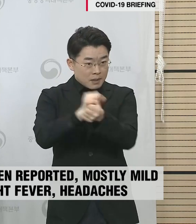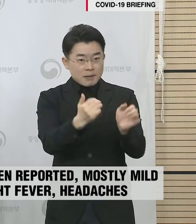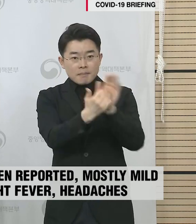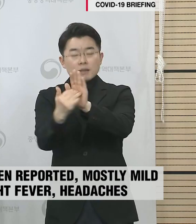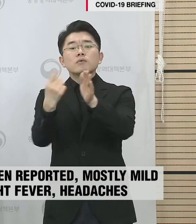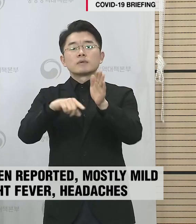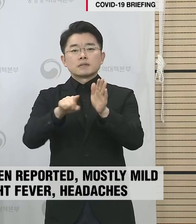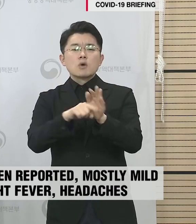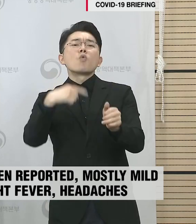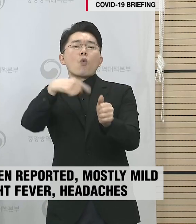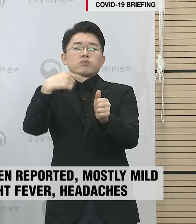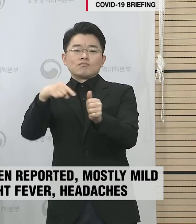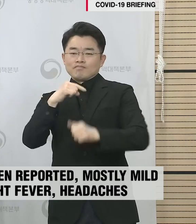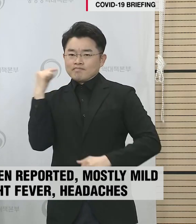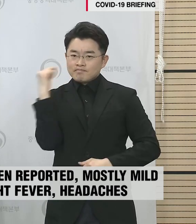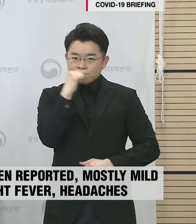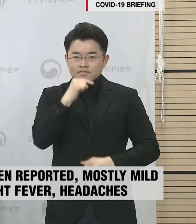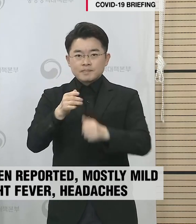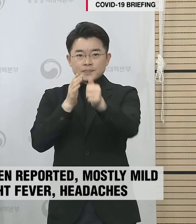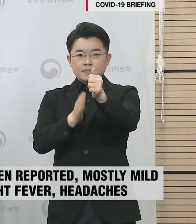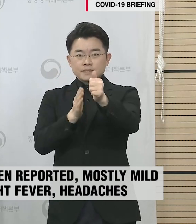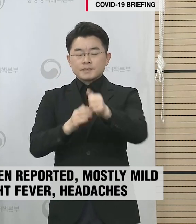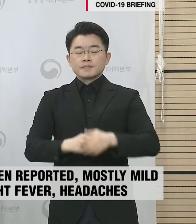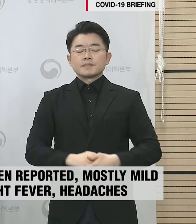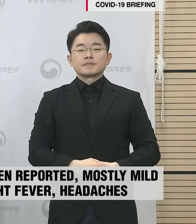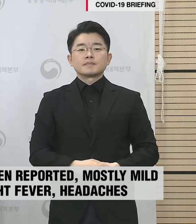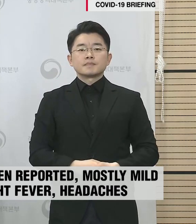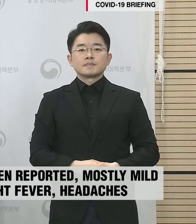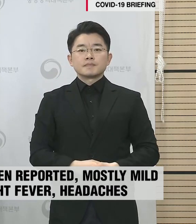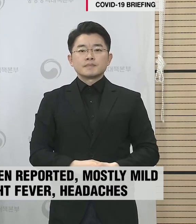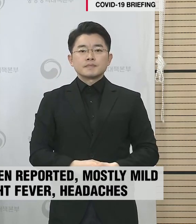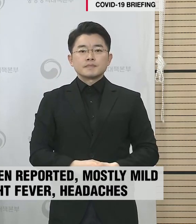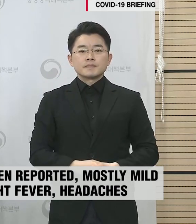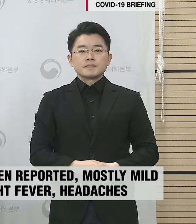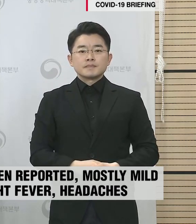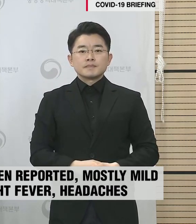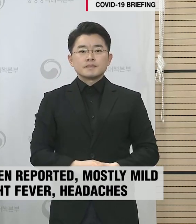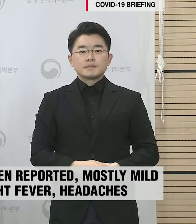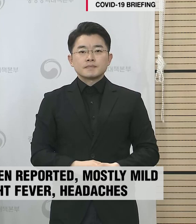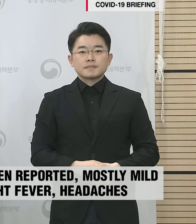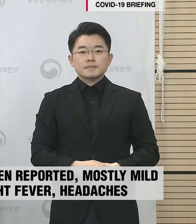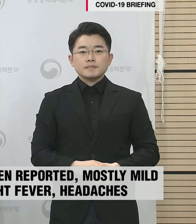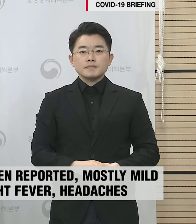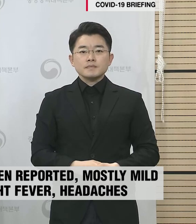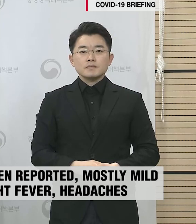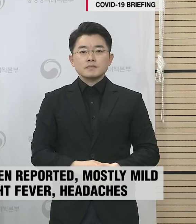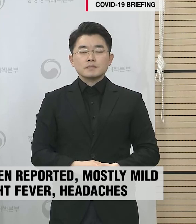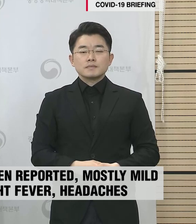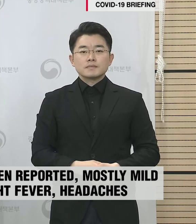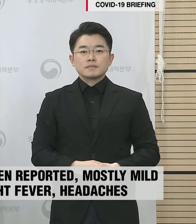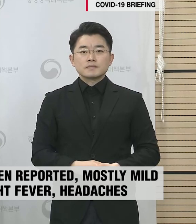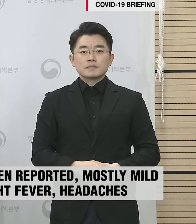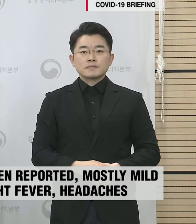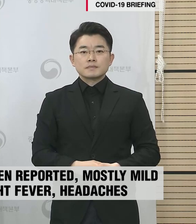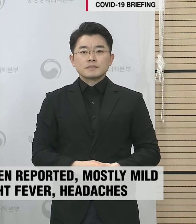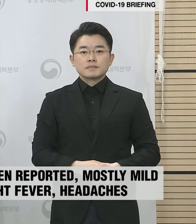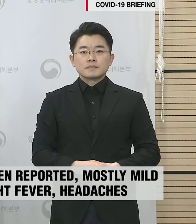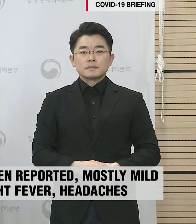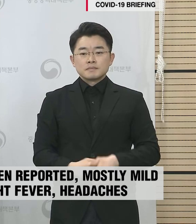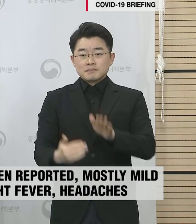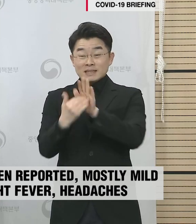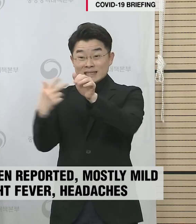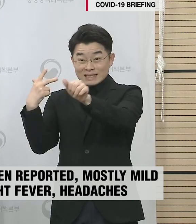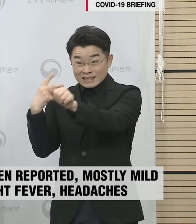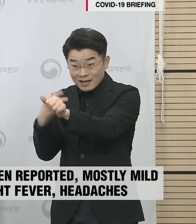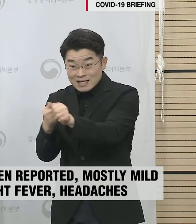to carry out the guidelines and education on the quarantine measures for both faculty and students.